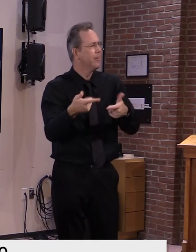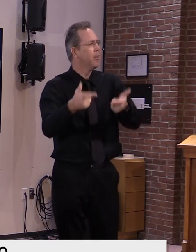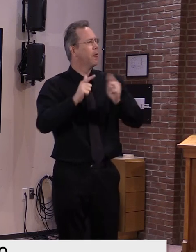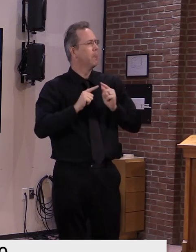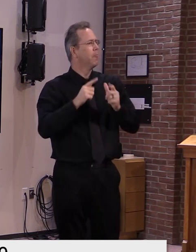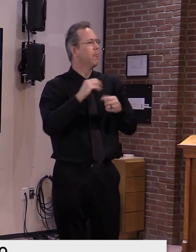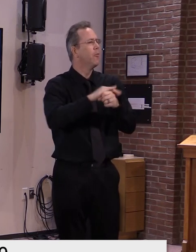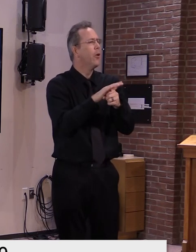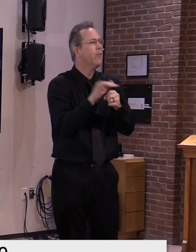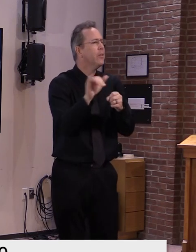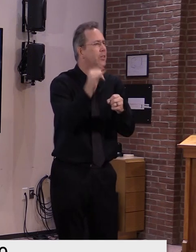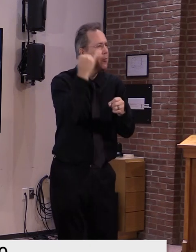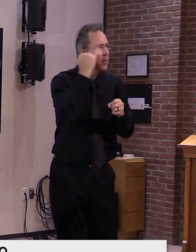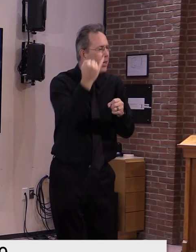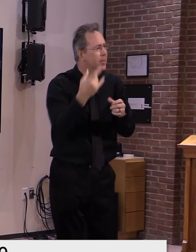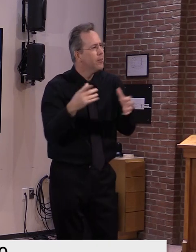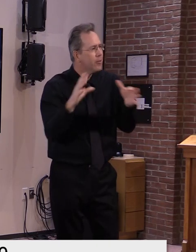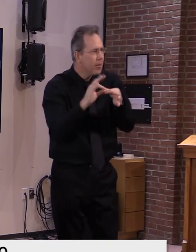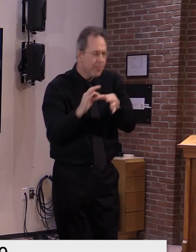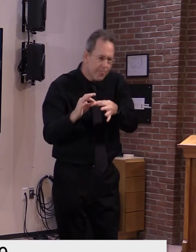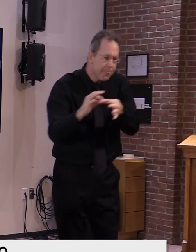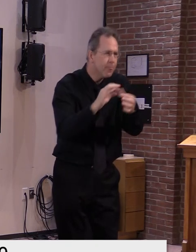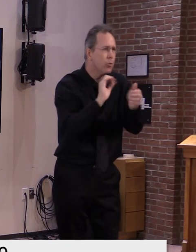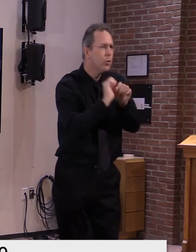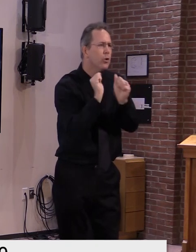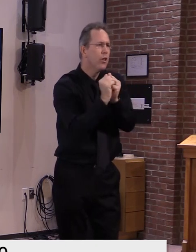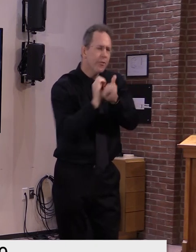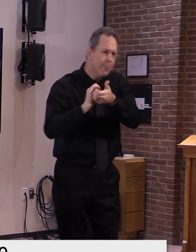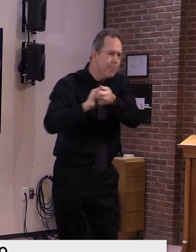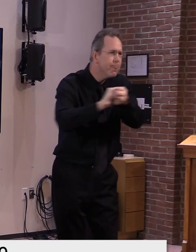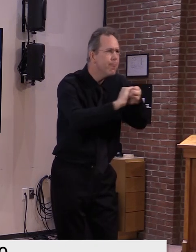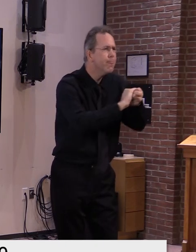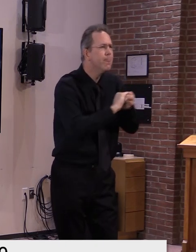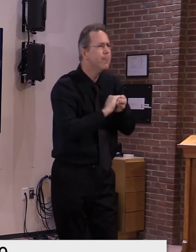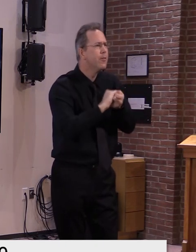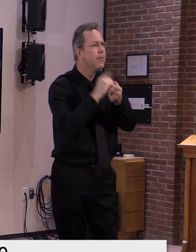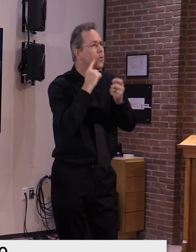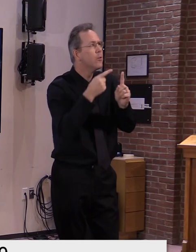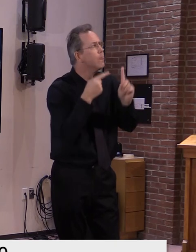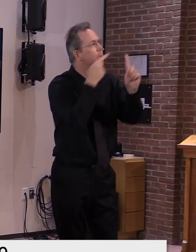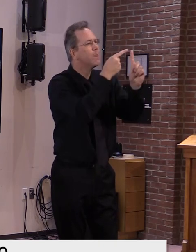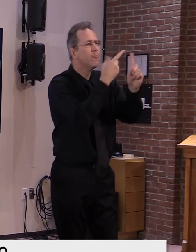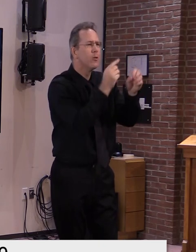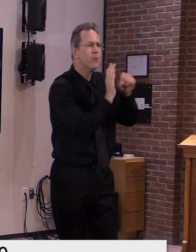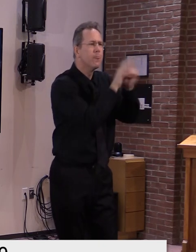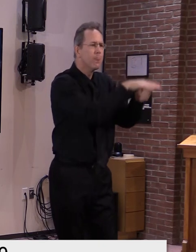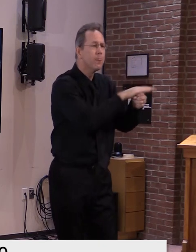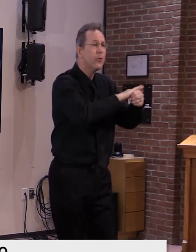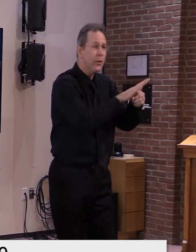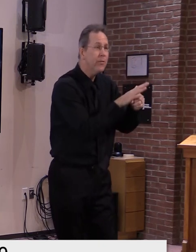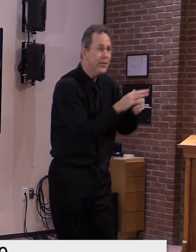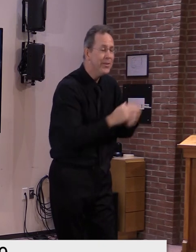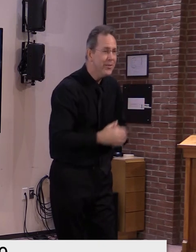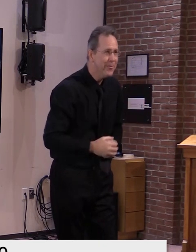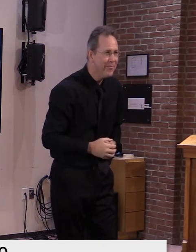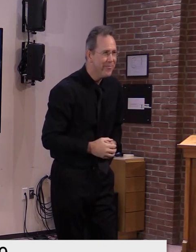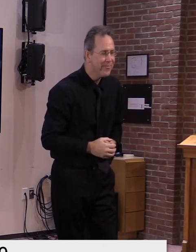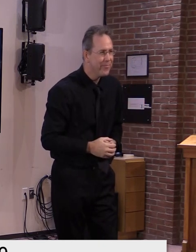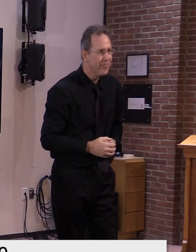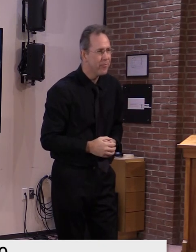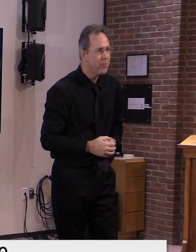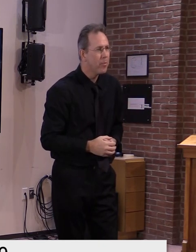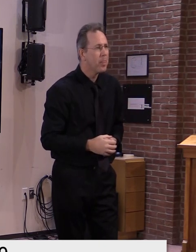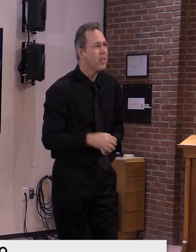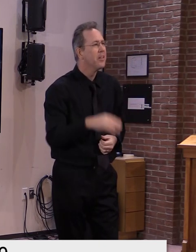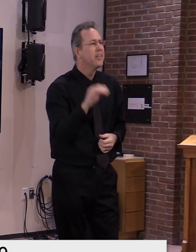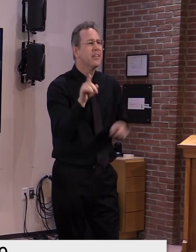greater good than when we are united in a common cause. That's what we've all done here